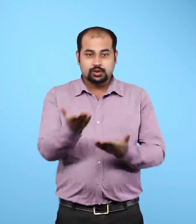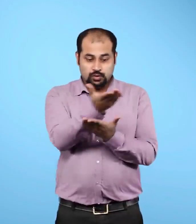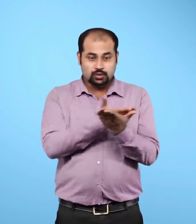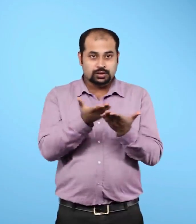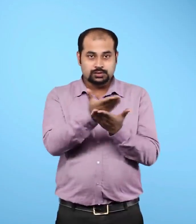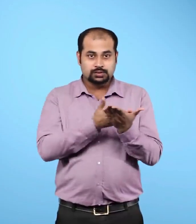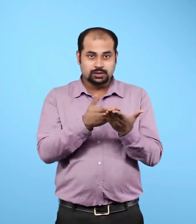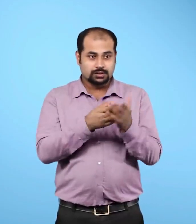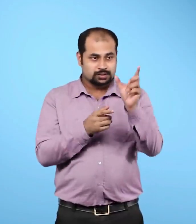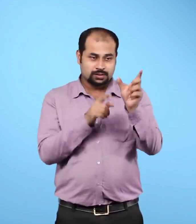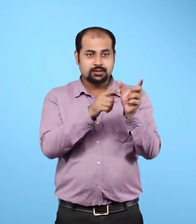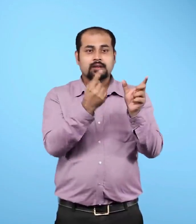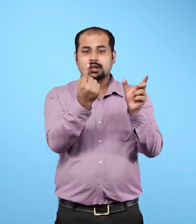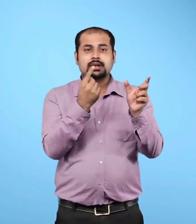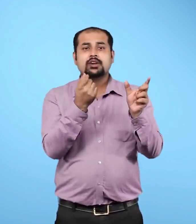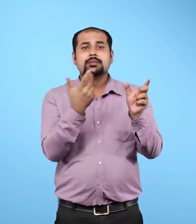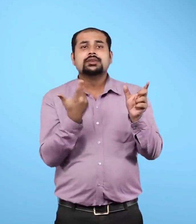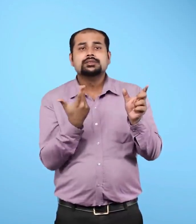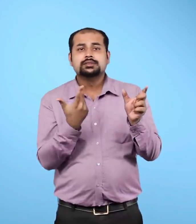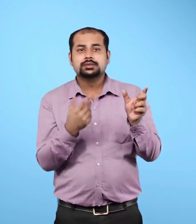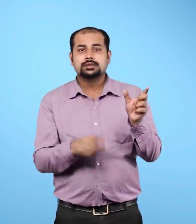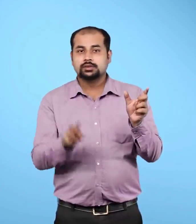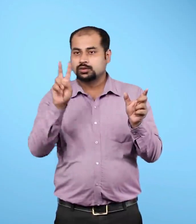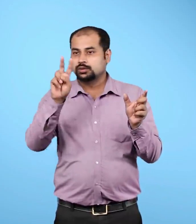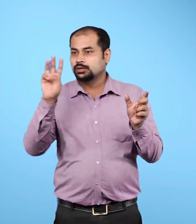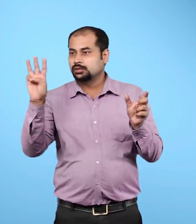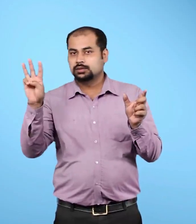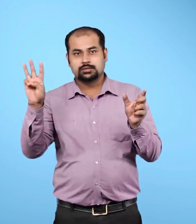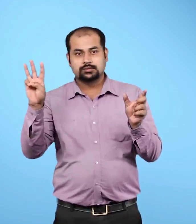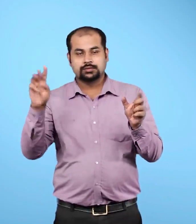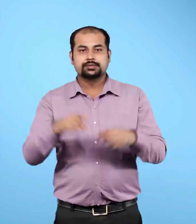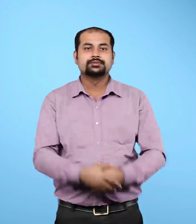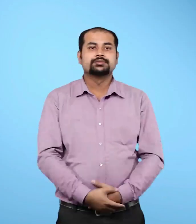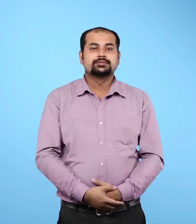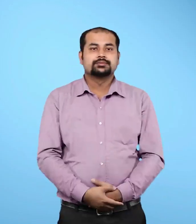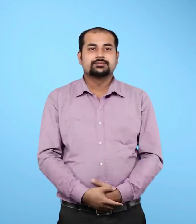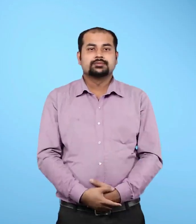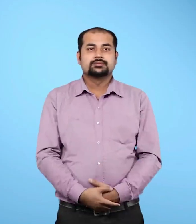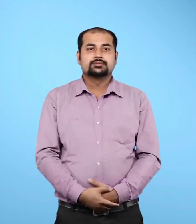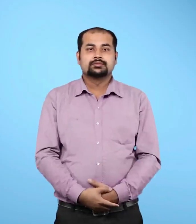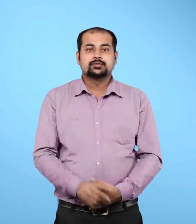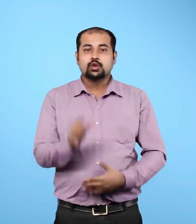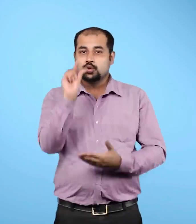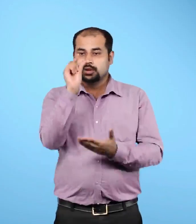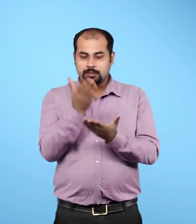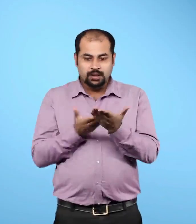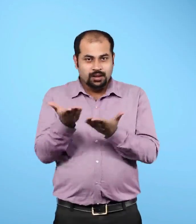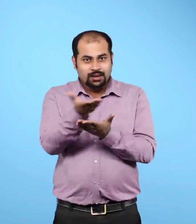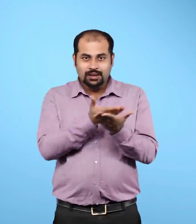Dosa cost is rupees 23 and Uttapam cost is rupees 28.